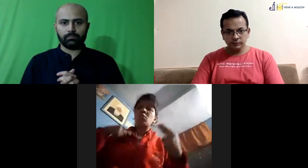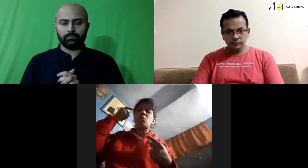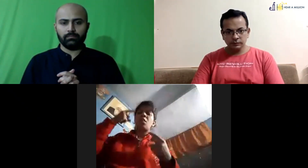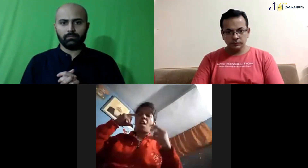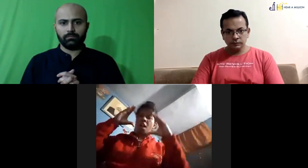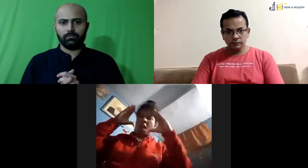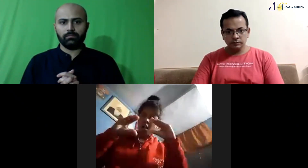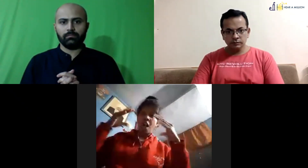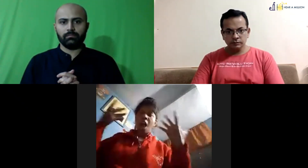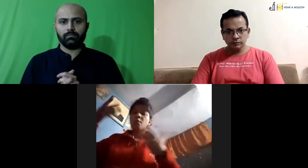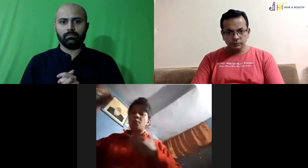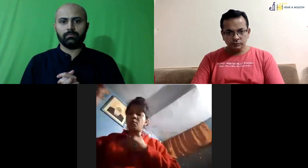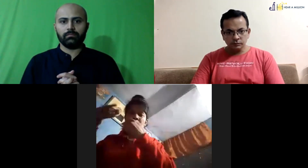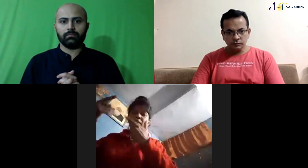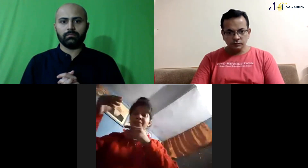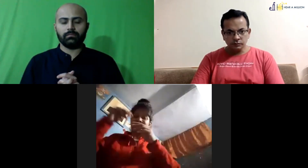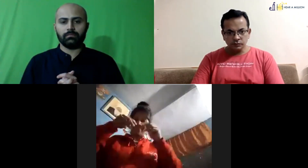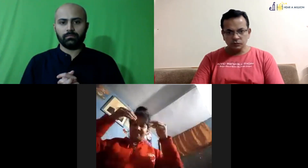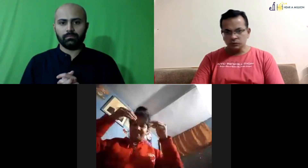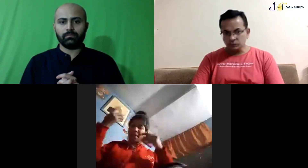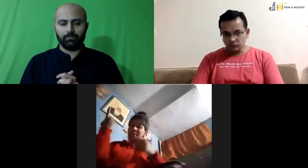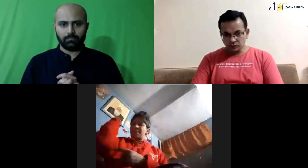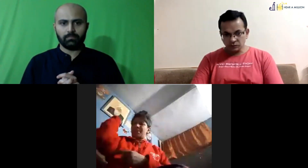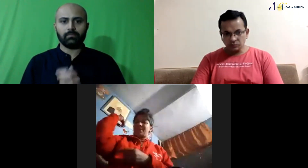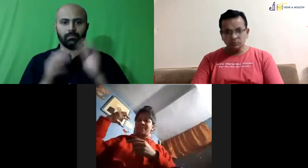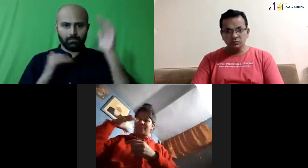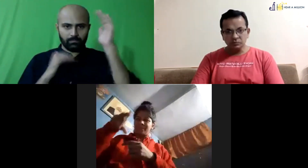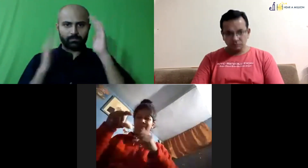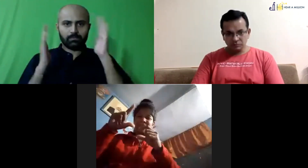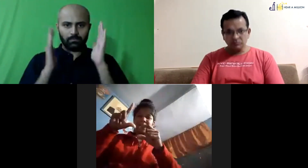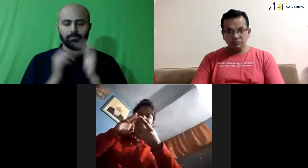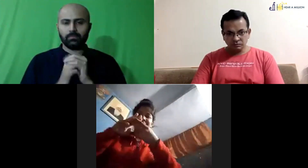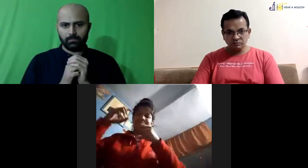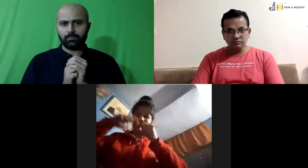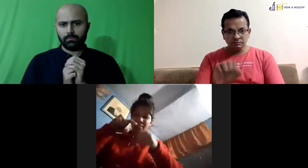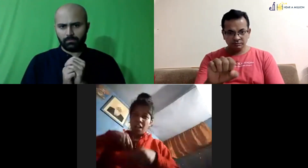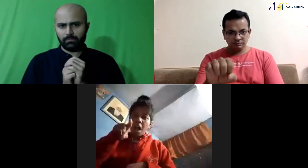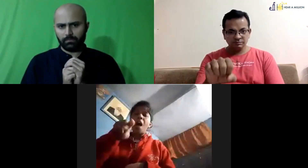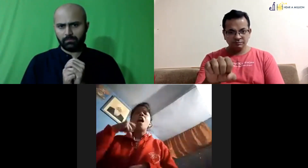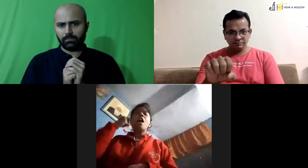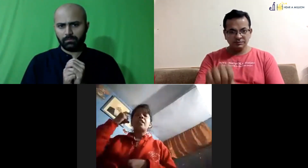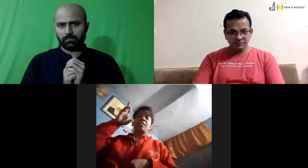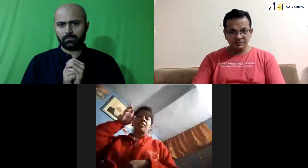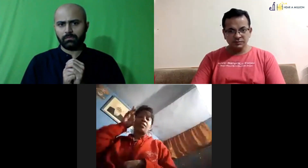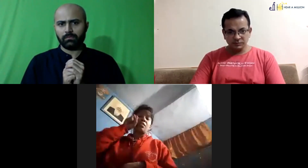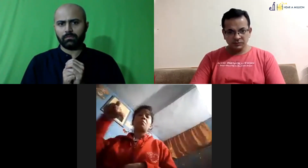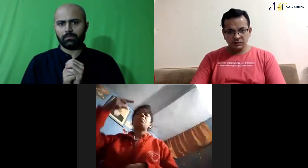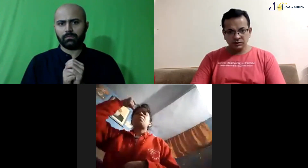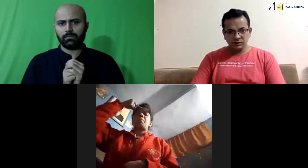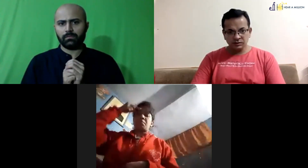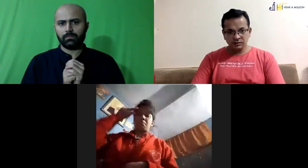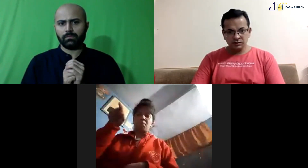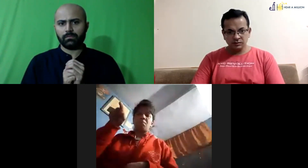So about the Usher syndrome, I do realize the fact that people would like to have a eye contact, and